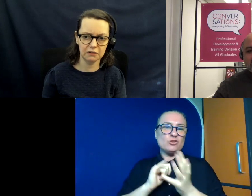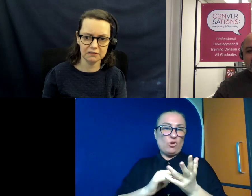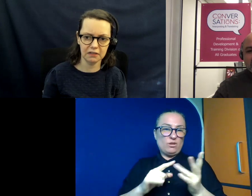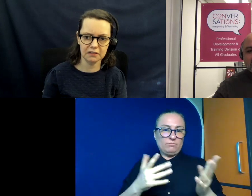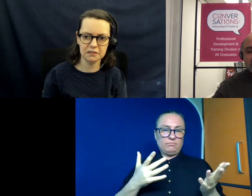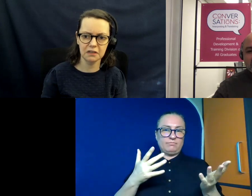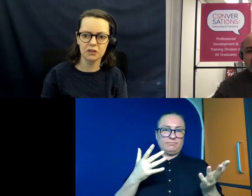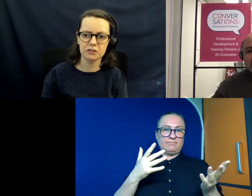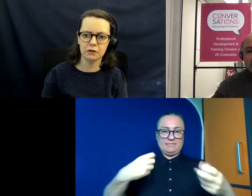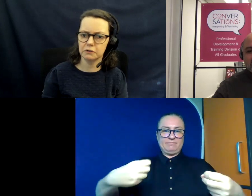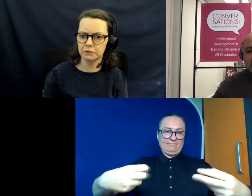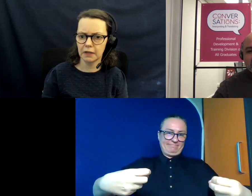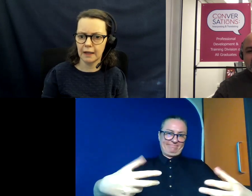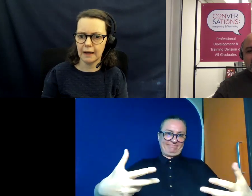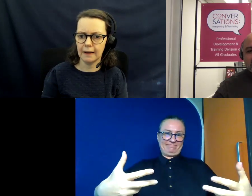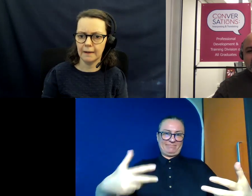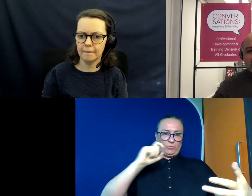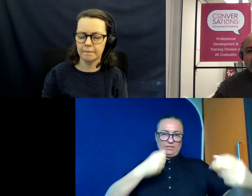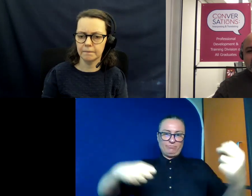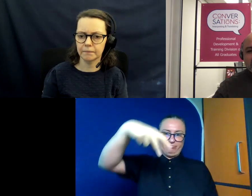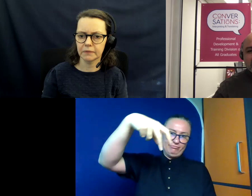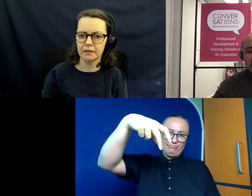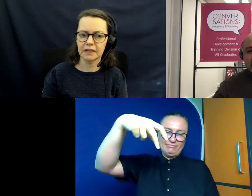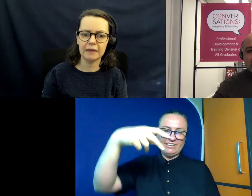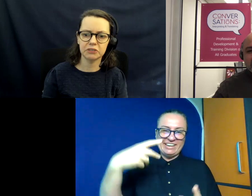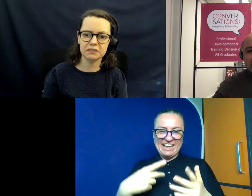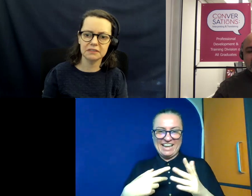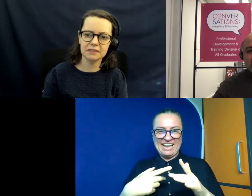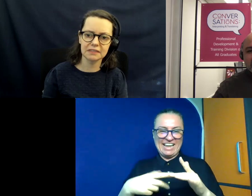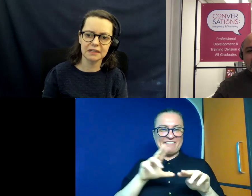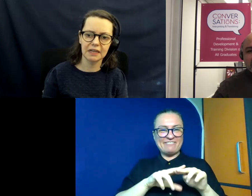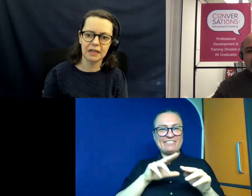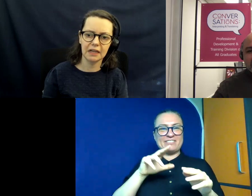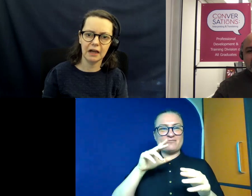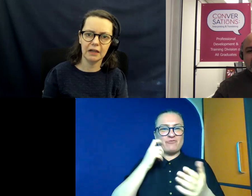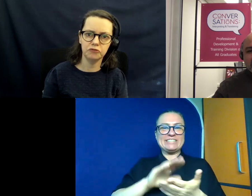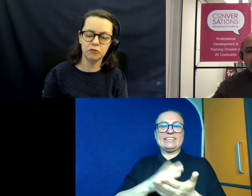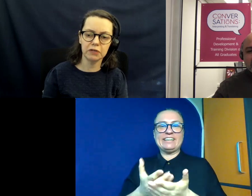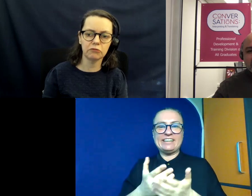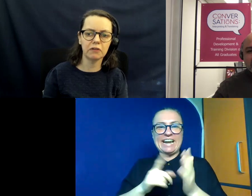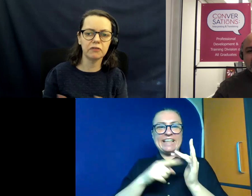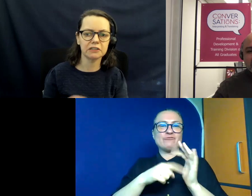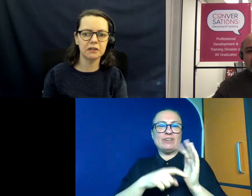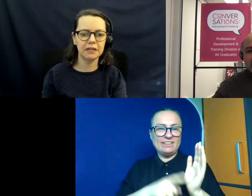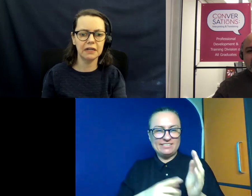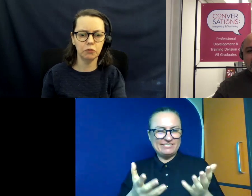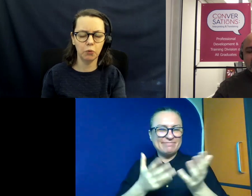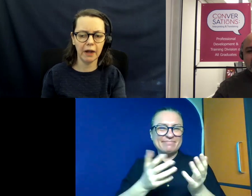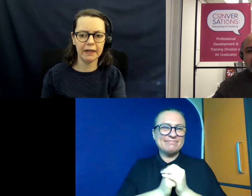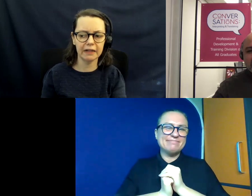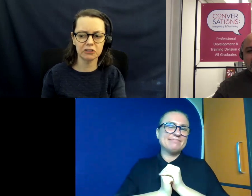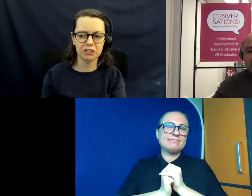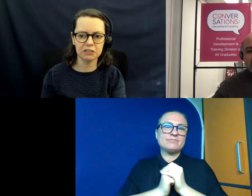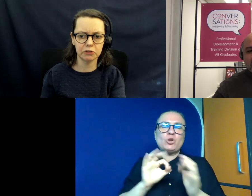as Auslan does. So the captions really reflect the